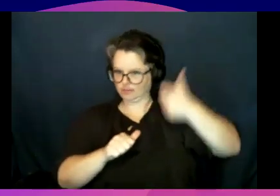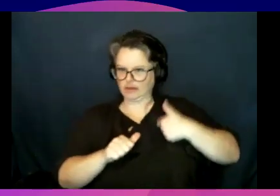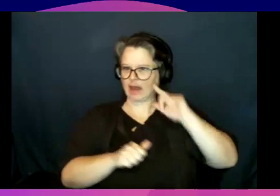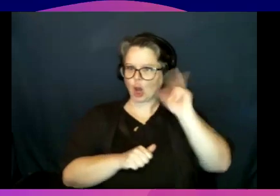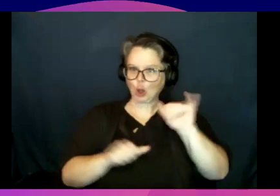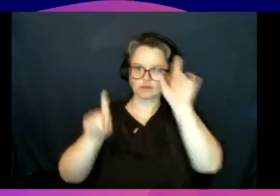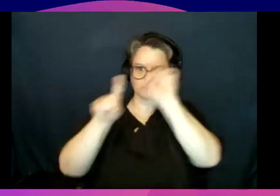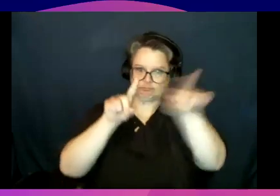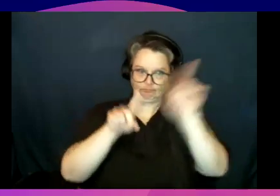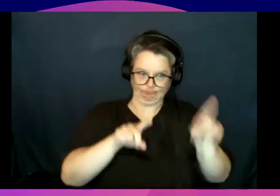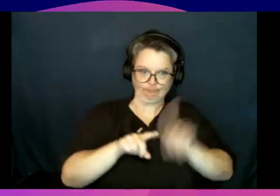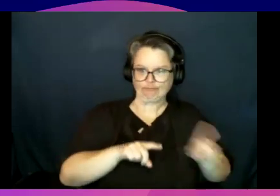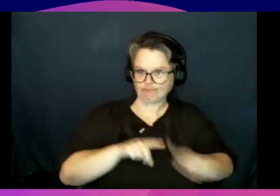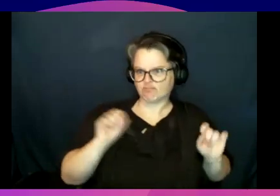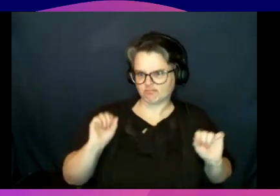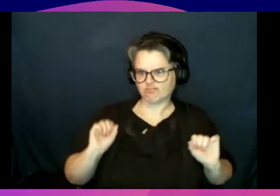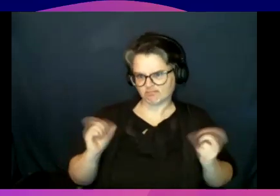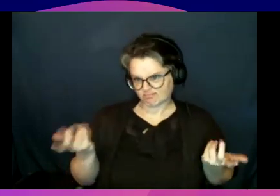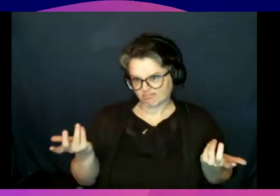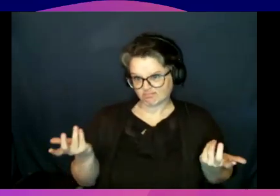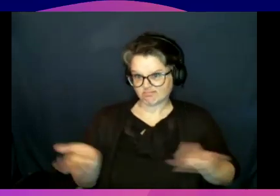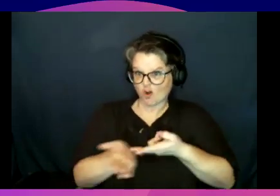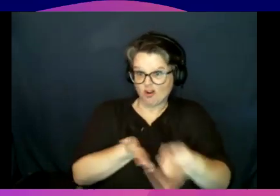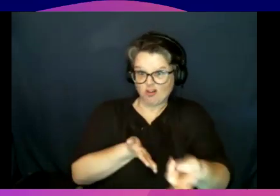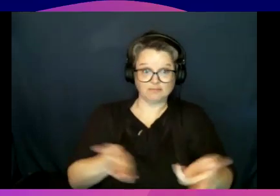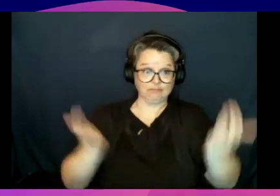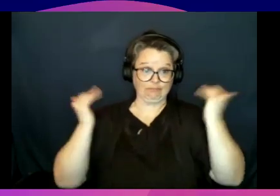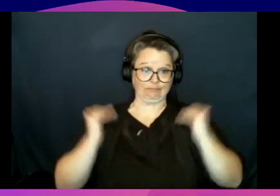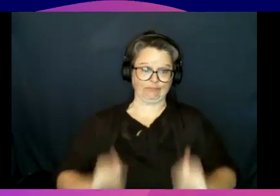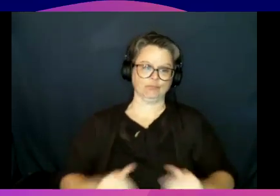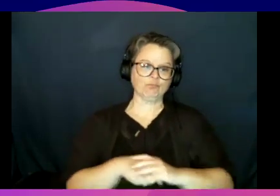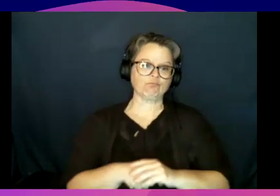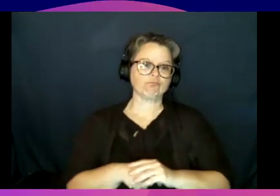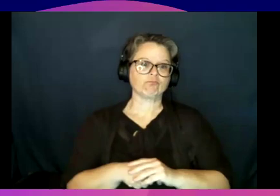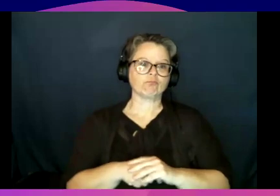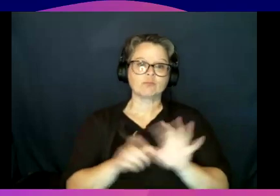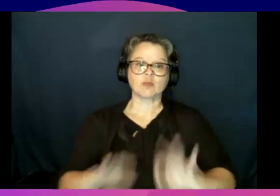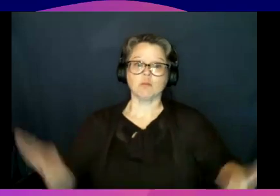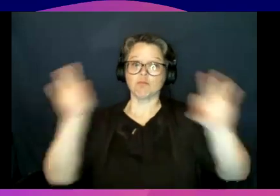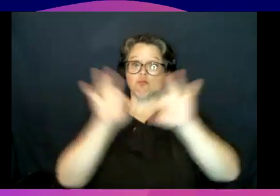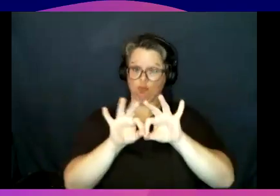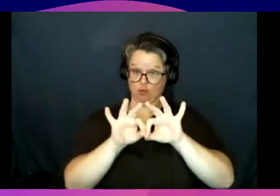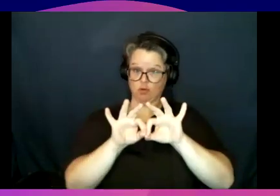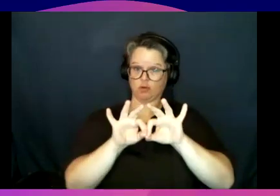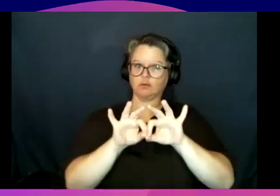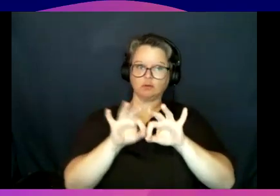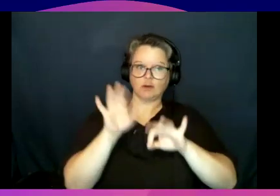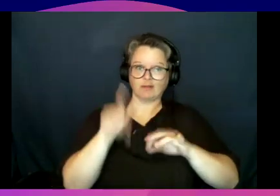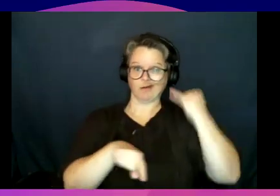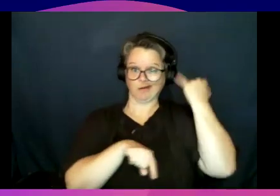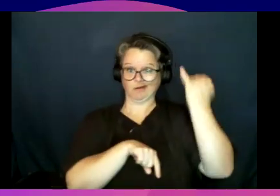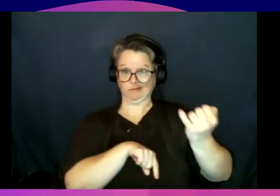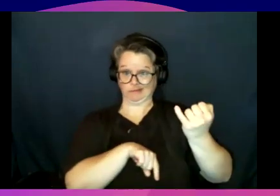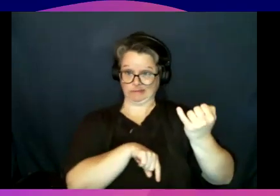cannot be side of desk. It needs to be something that there's a commitment to, and a recognition that whoever is tasked with being the champion